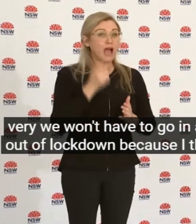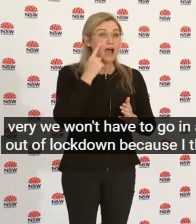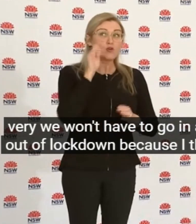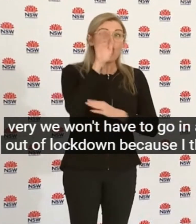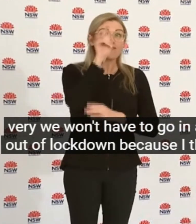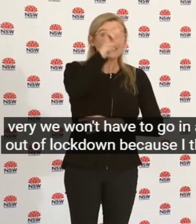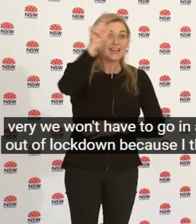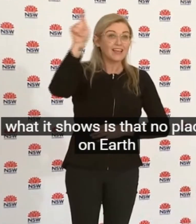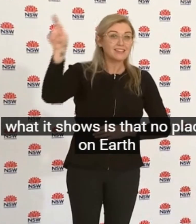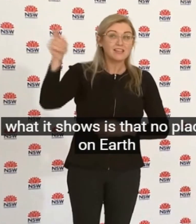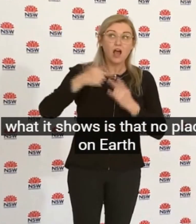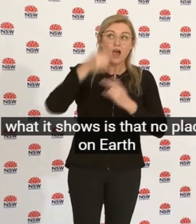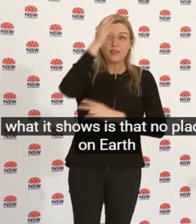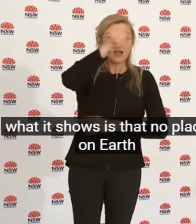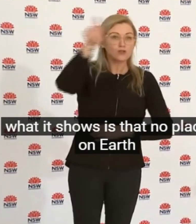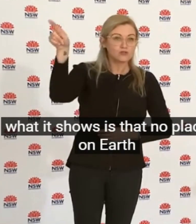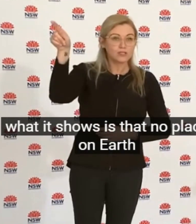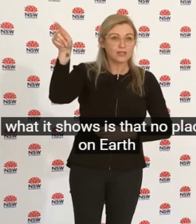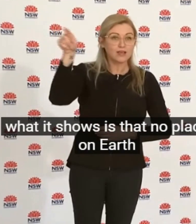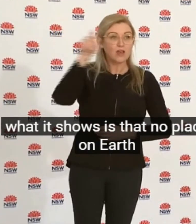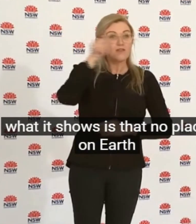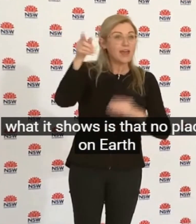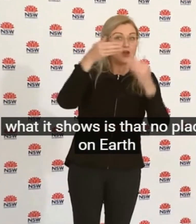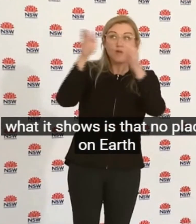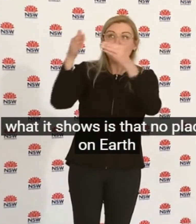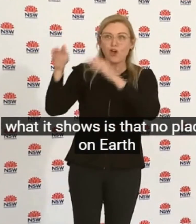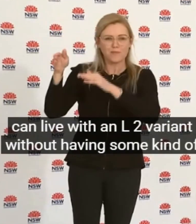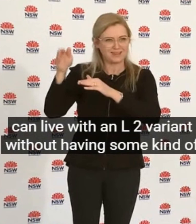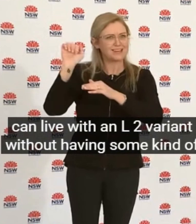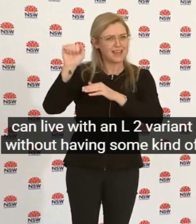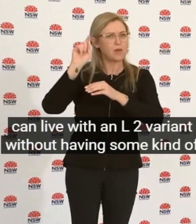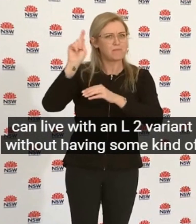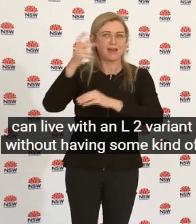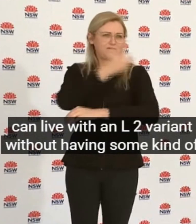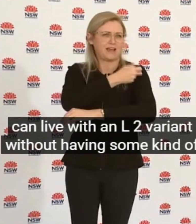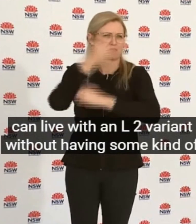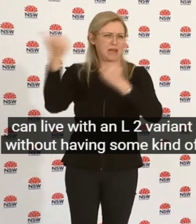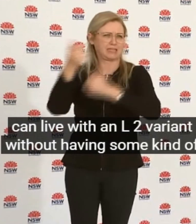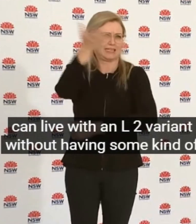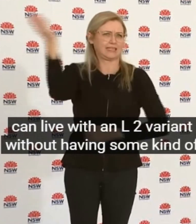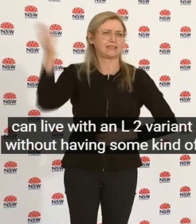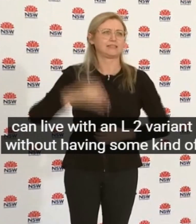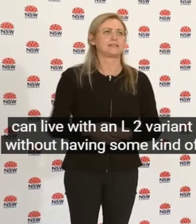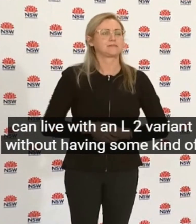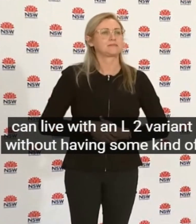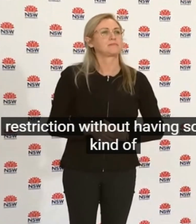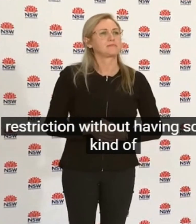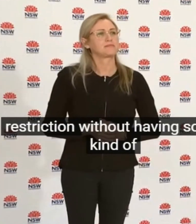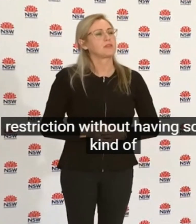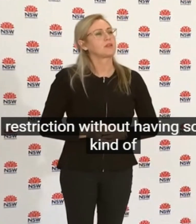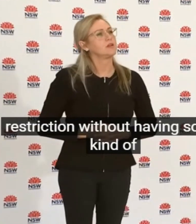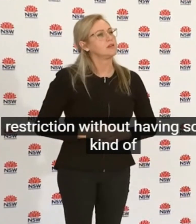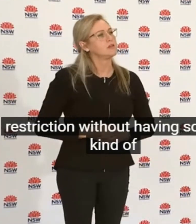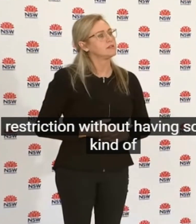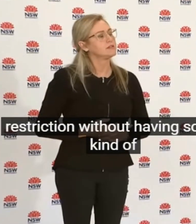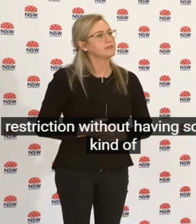with a Delta variant without having some kind of restriction, without having some kind of in and out of lockdown stage. Did you underestimate Delta, Premier? Did you underestimate it?